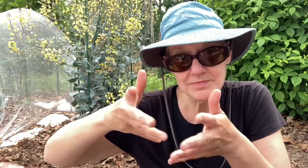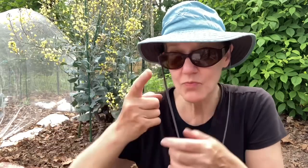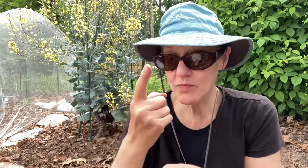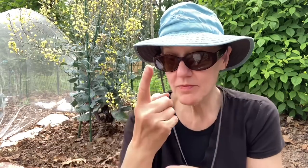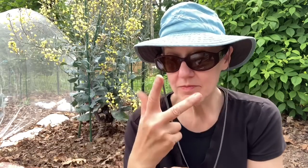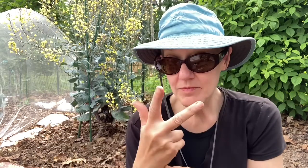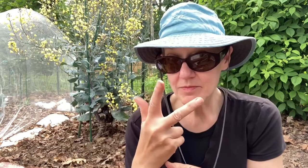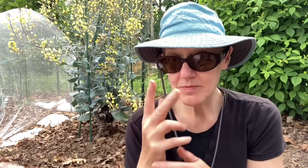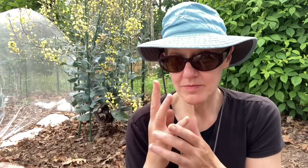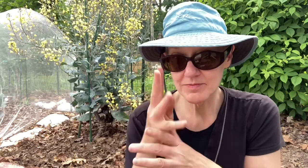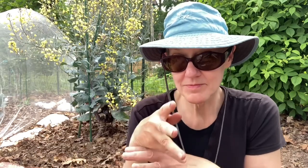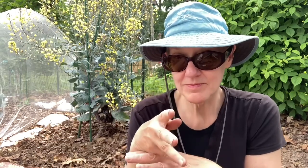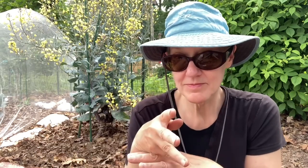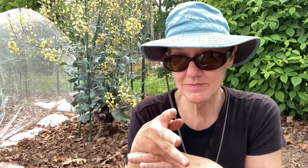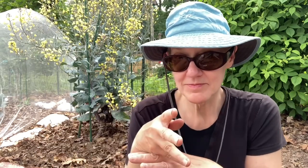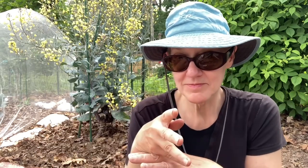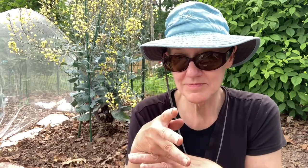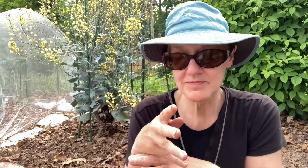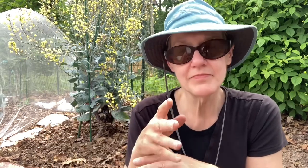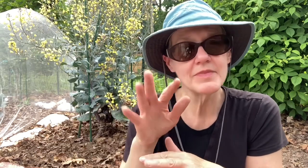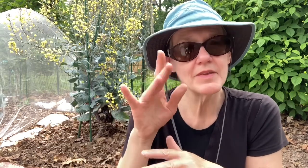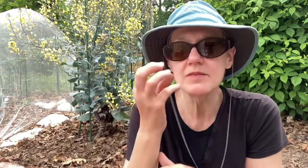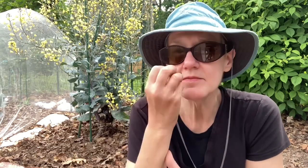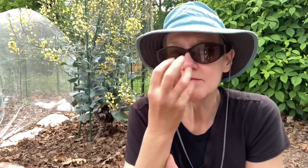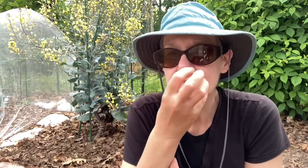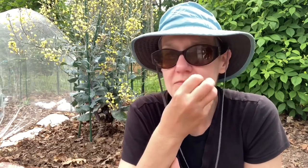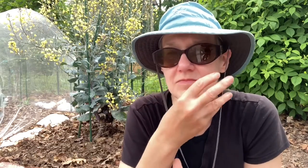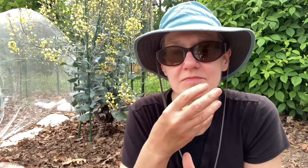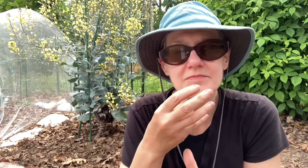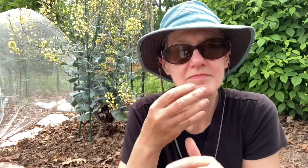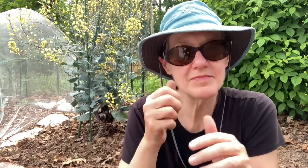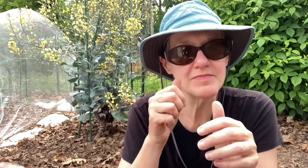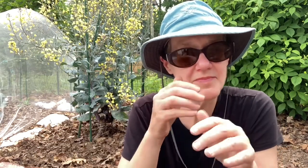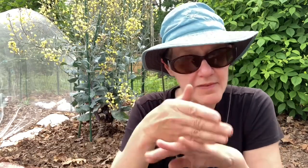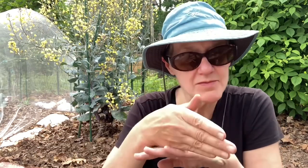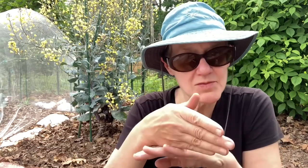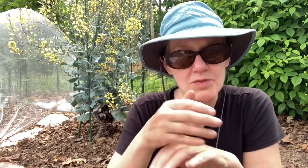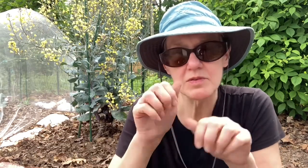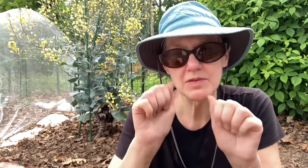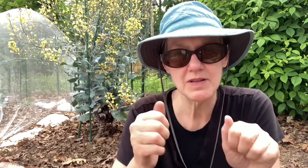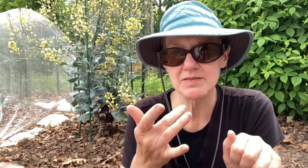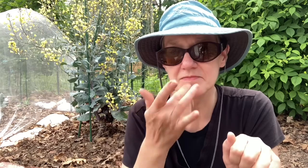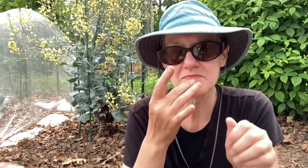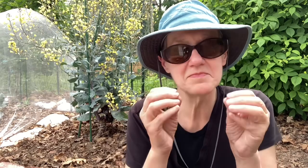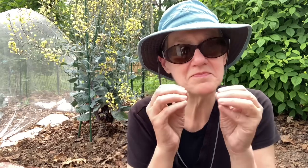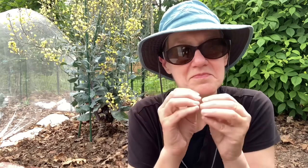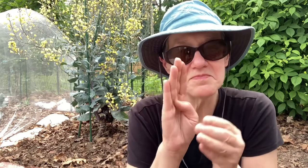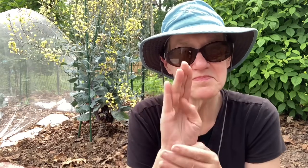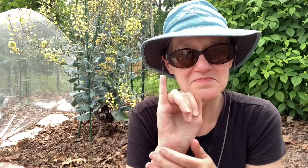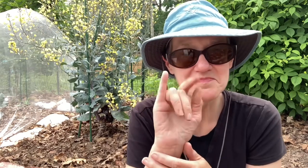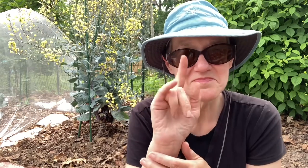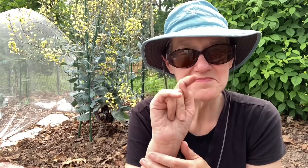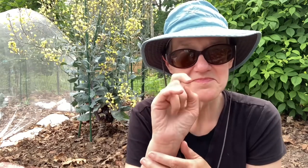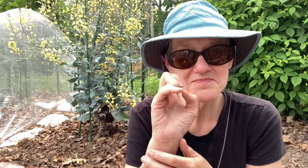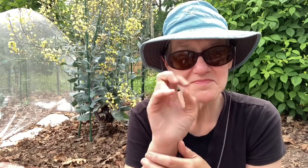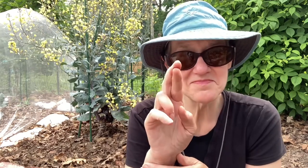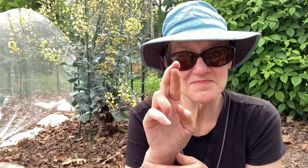taller. But always leave a third of the plant. After it flowers, it gets more bitter.